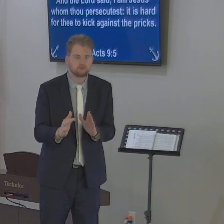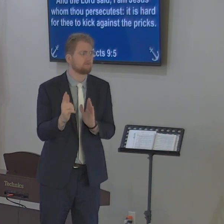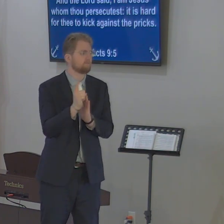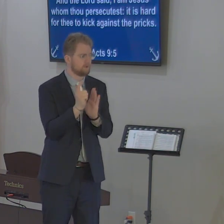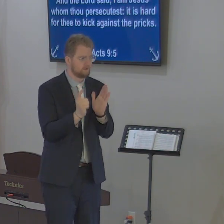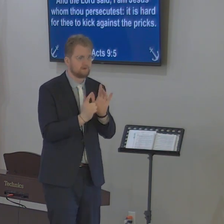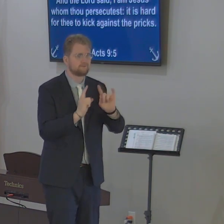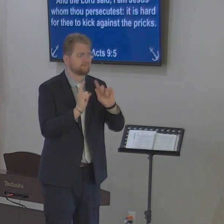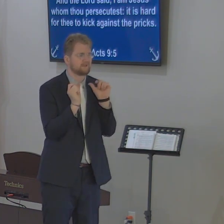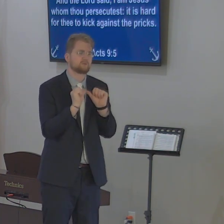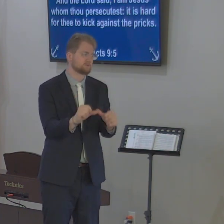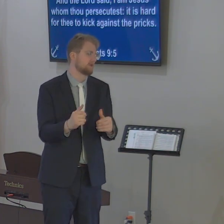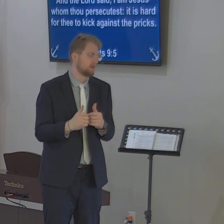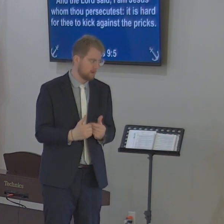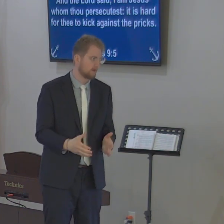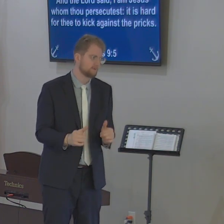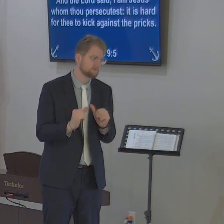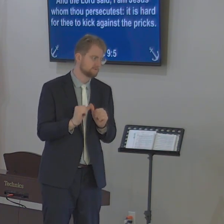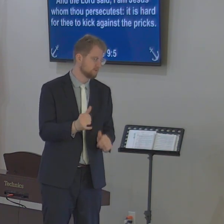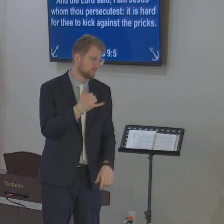still lost. He was still wrong.